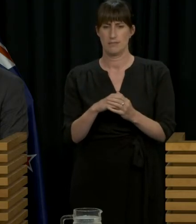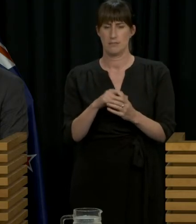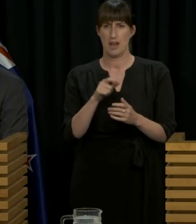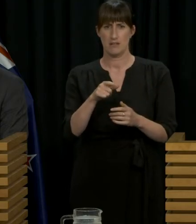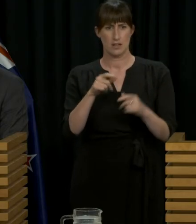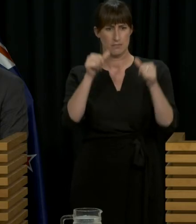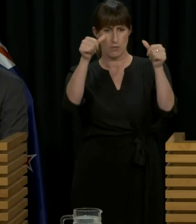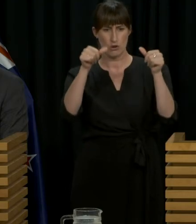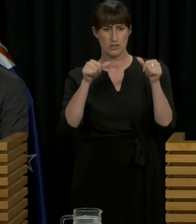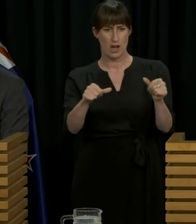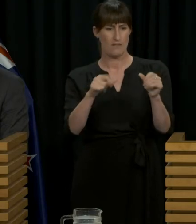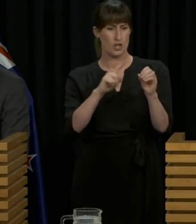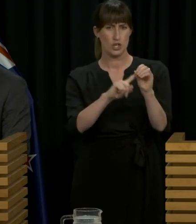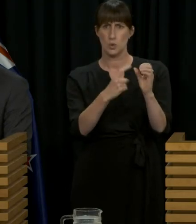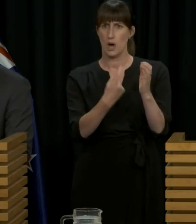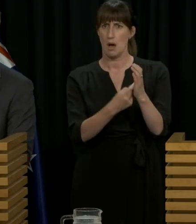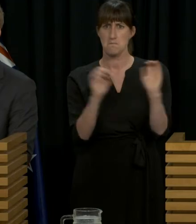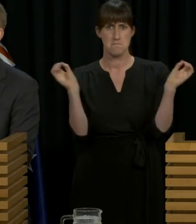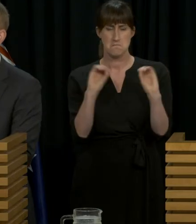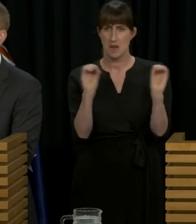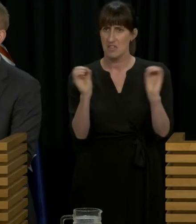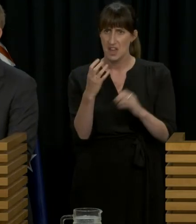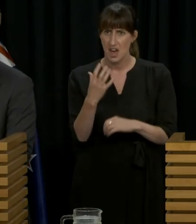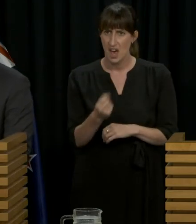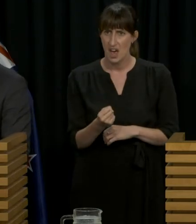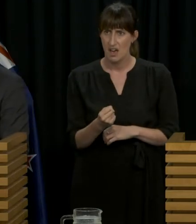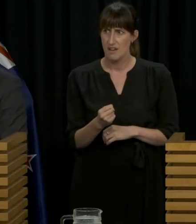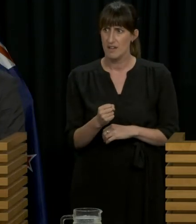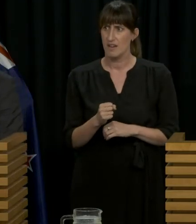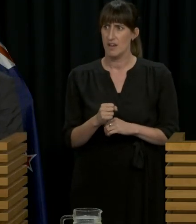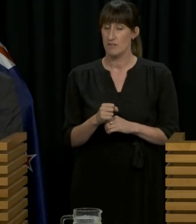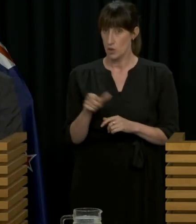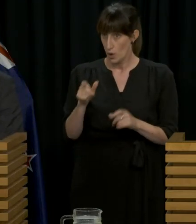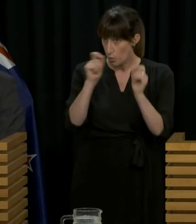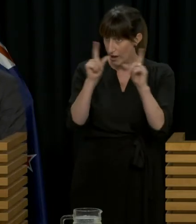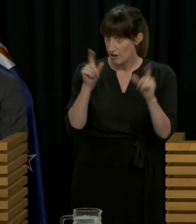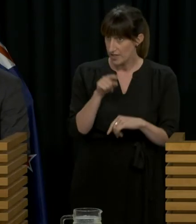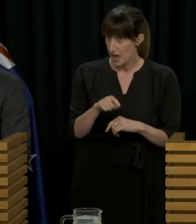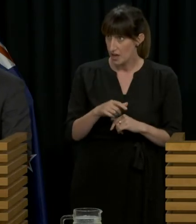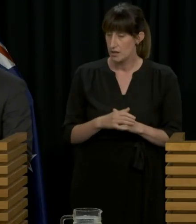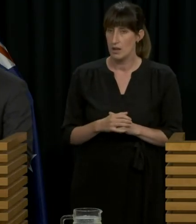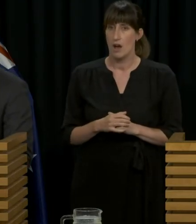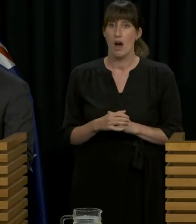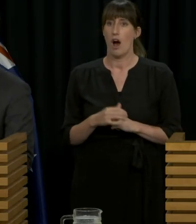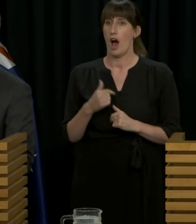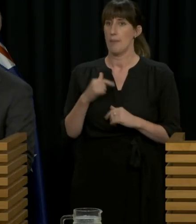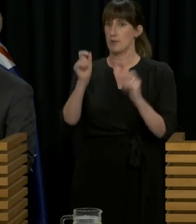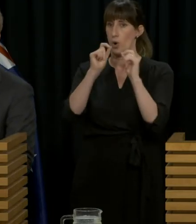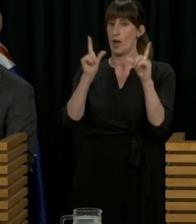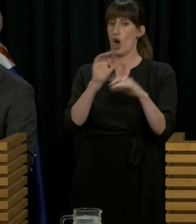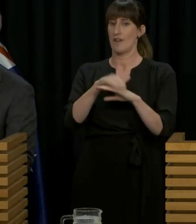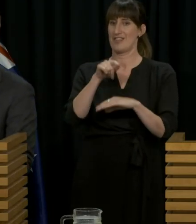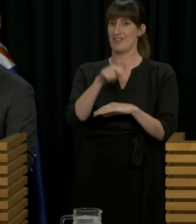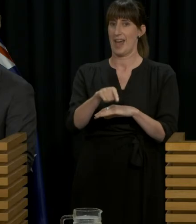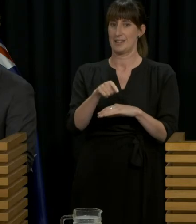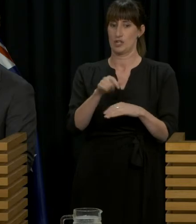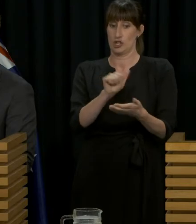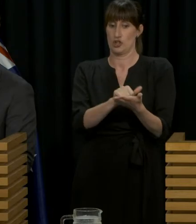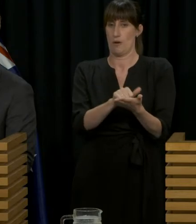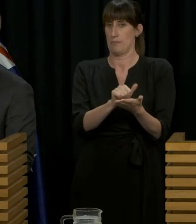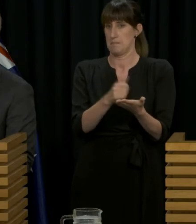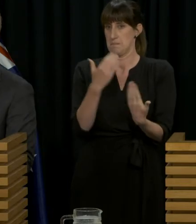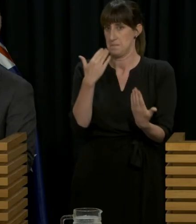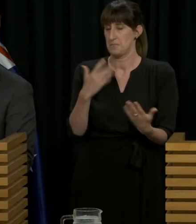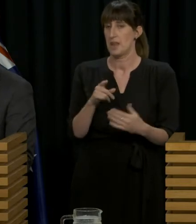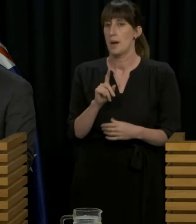of that and whether they have a QR code up now? Not aware of that particular store, but I can just make a general observation about QR codes across